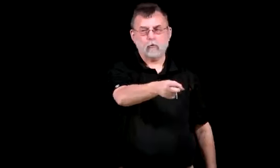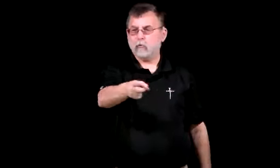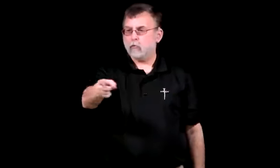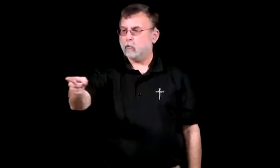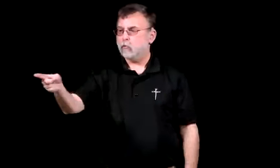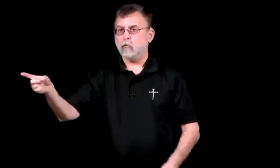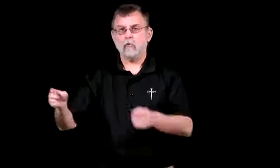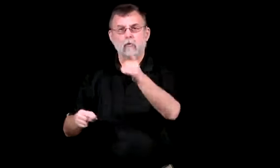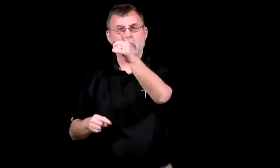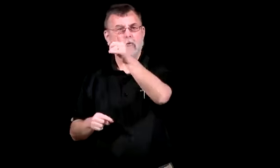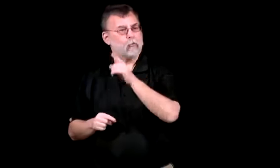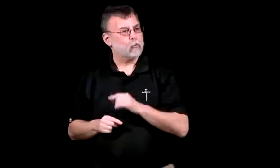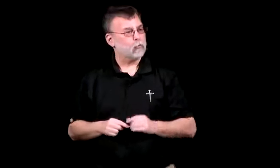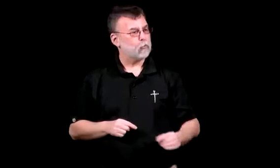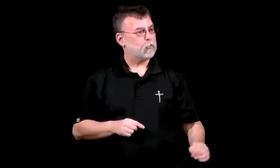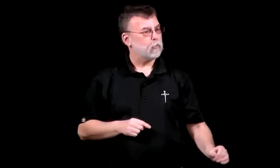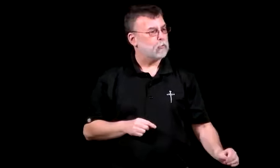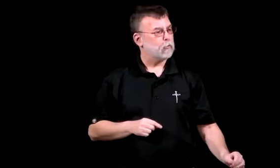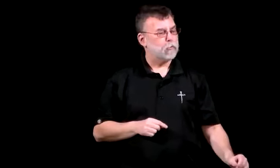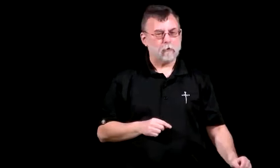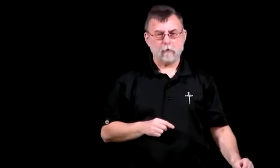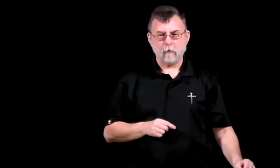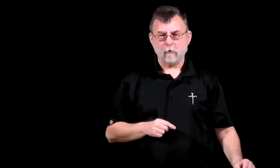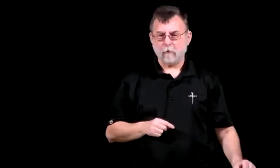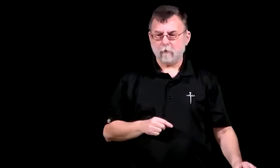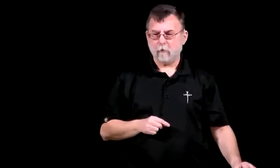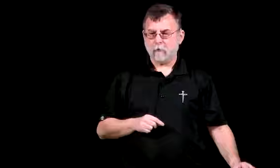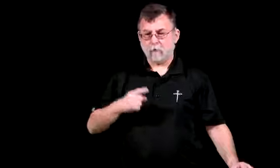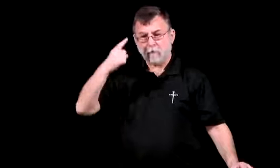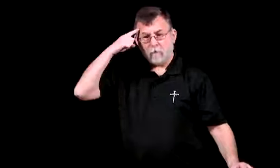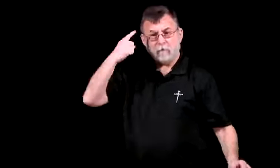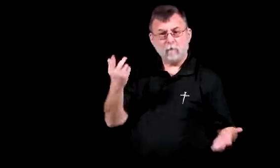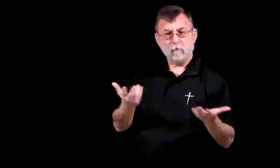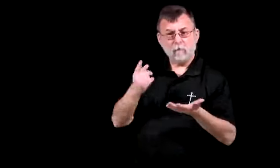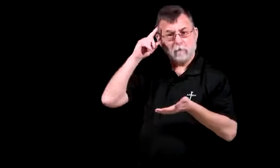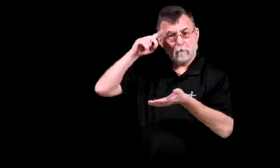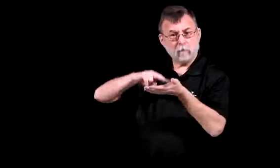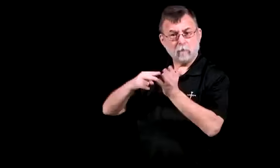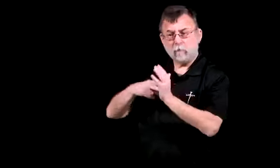would gain children through his son's death.